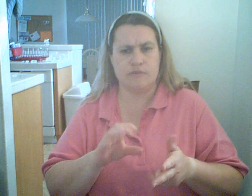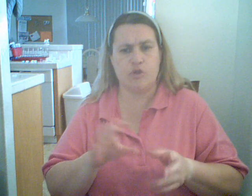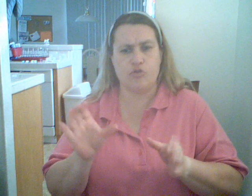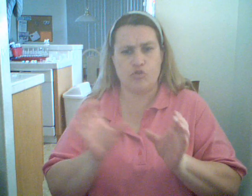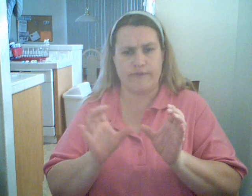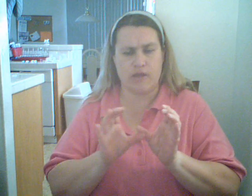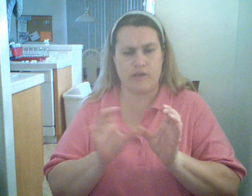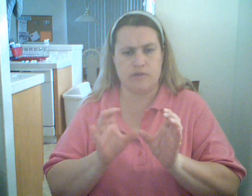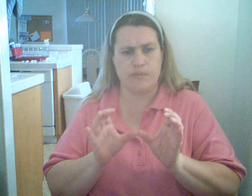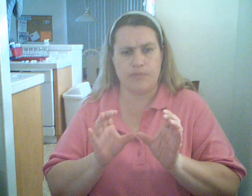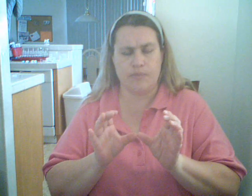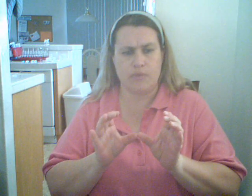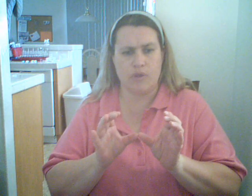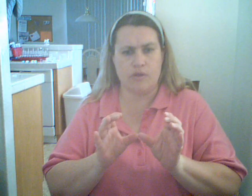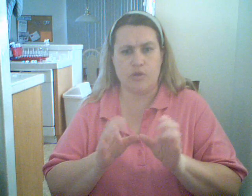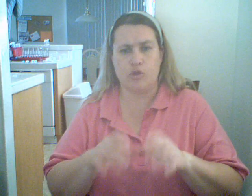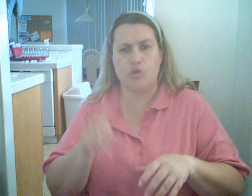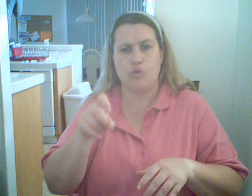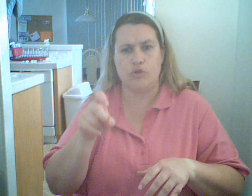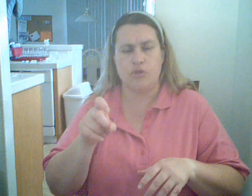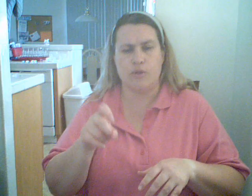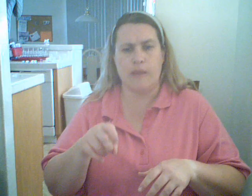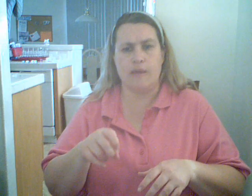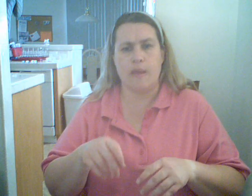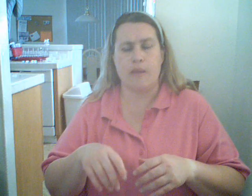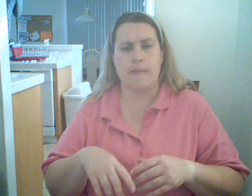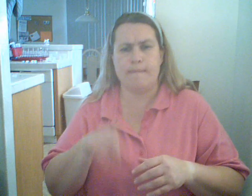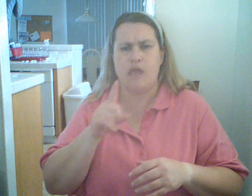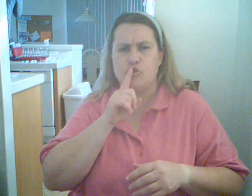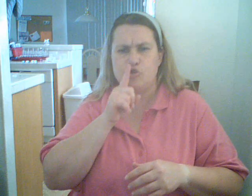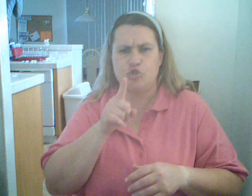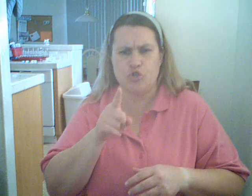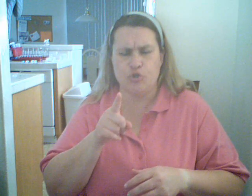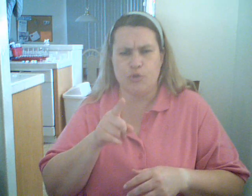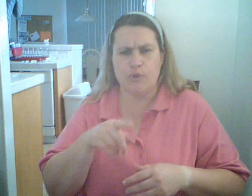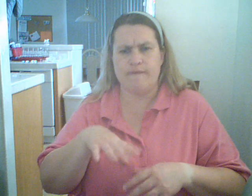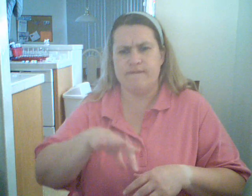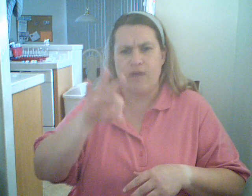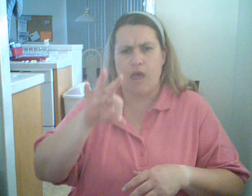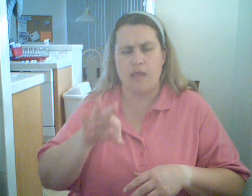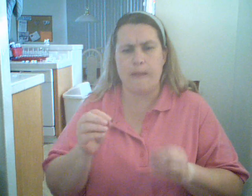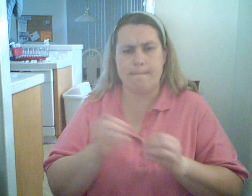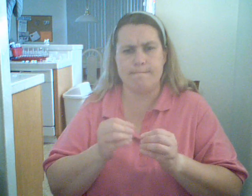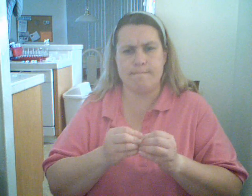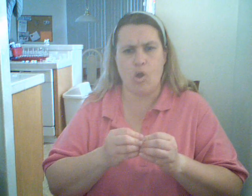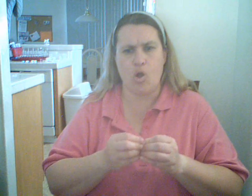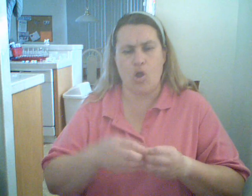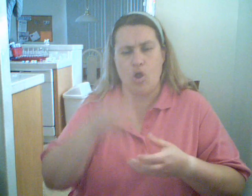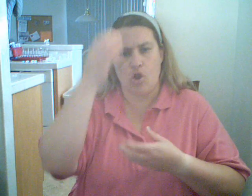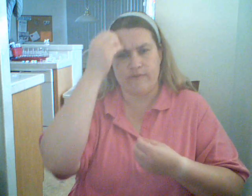that you find out information related to all that. Now, let's assume that you go ahead and take and pass the knowledge